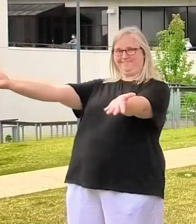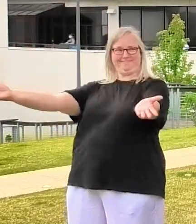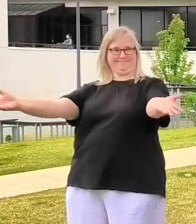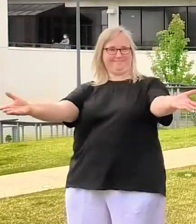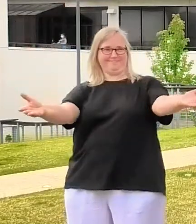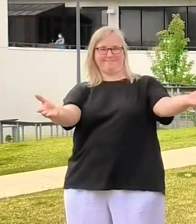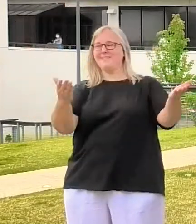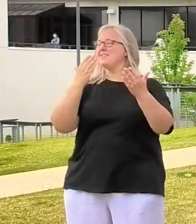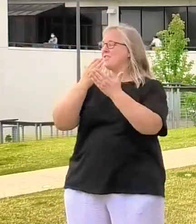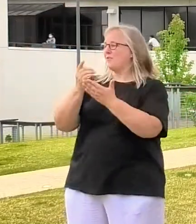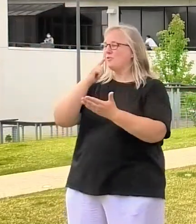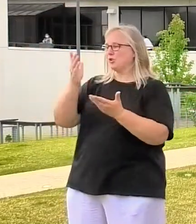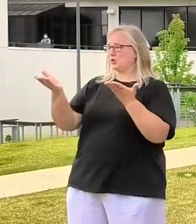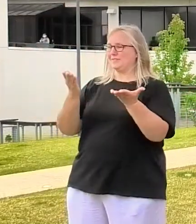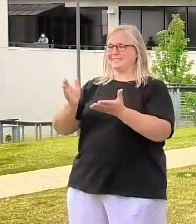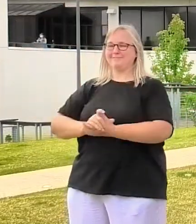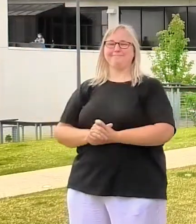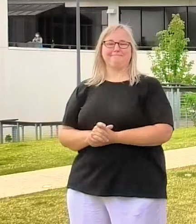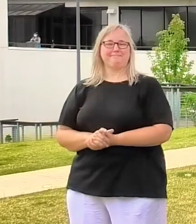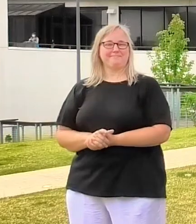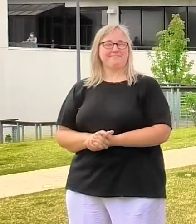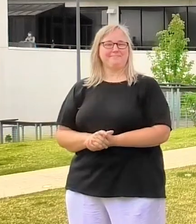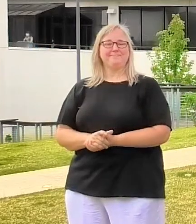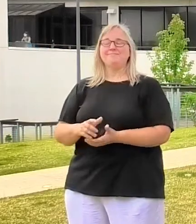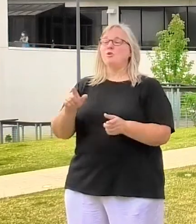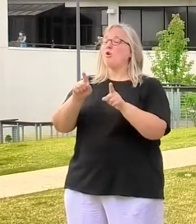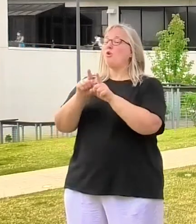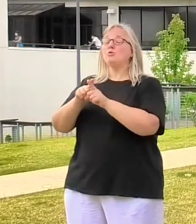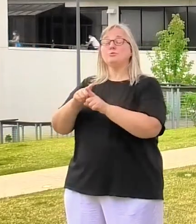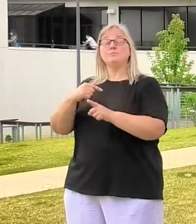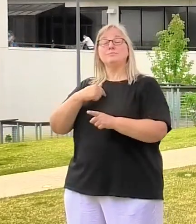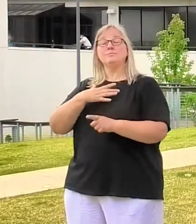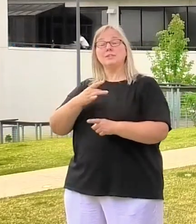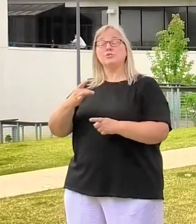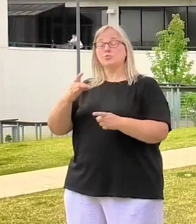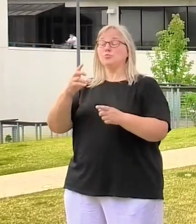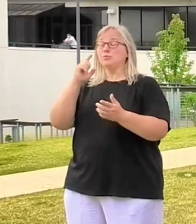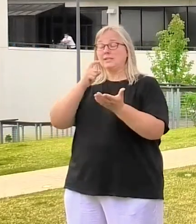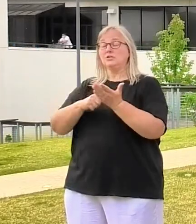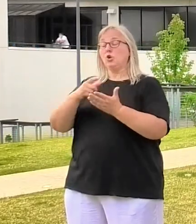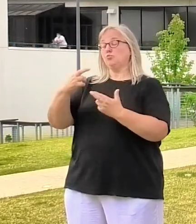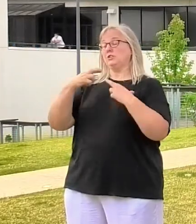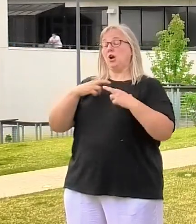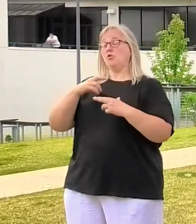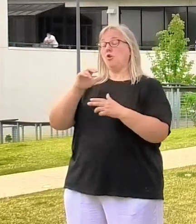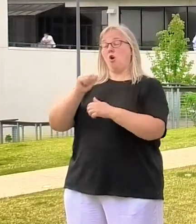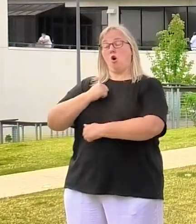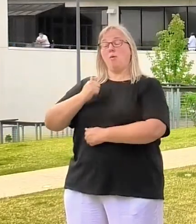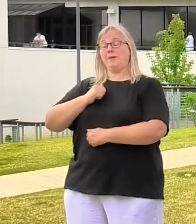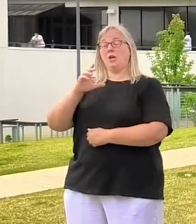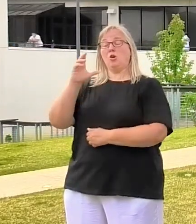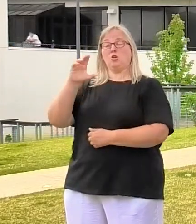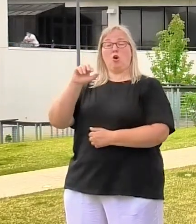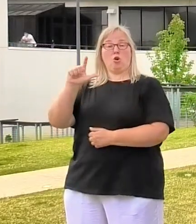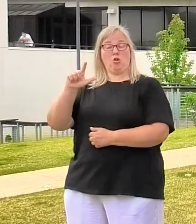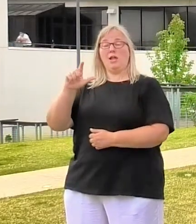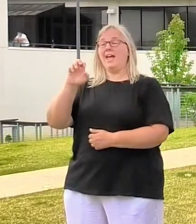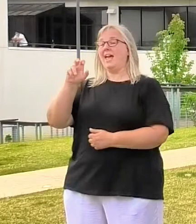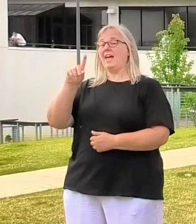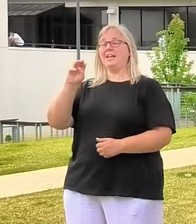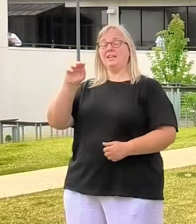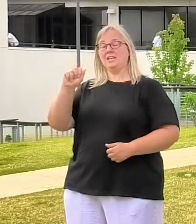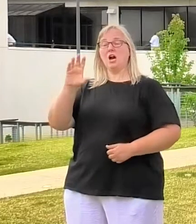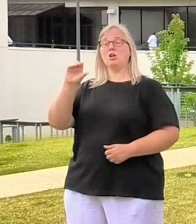Thank you for your service. I'd also like to recognize retired Army Colonel Edna Cummings, Army Reserve Ambassador